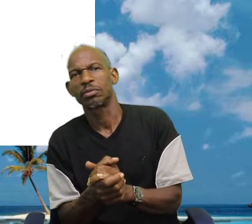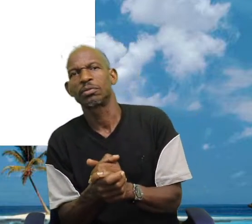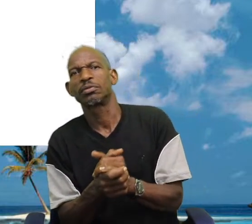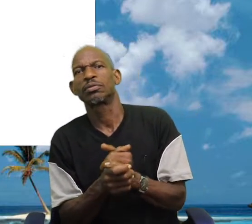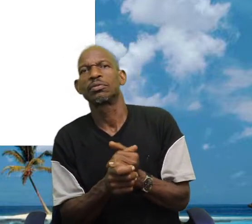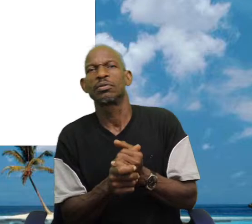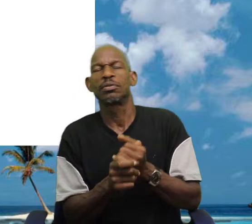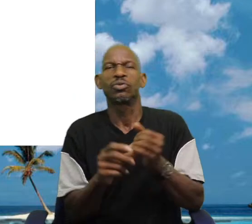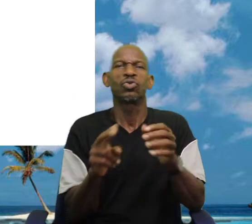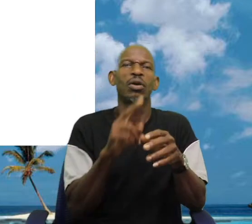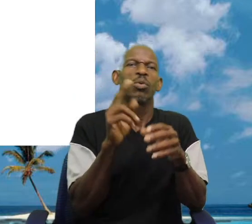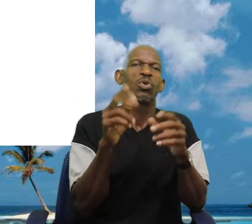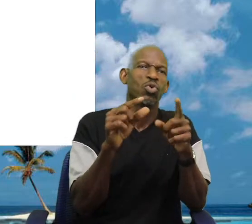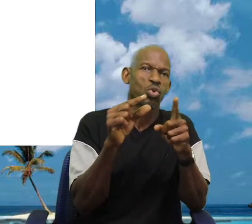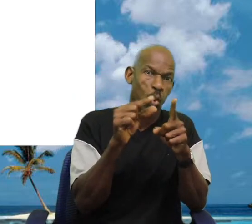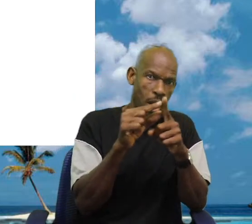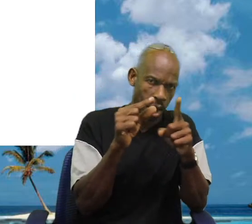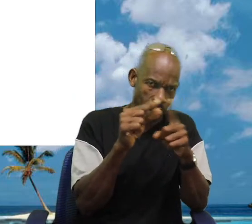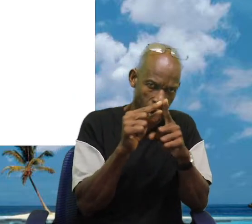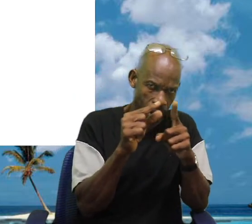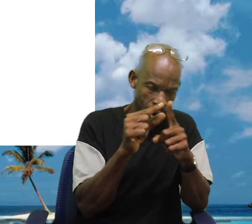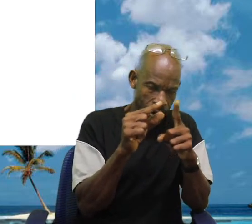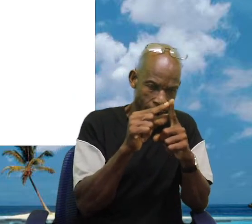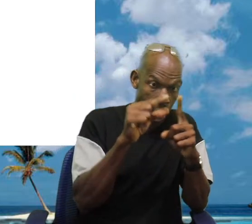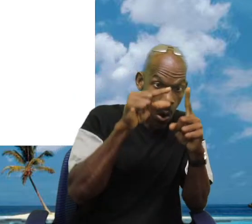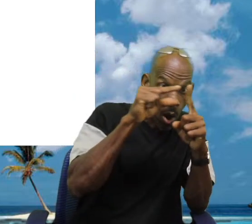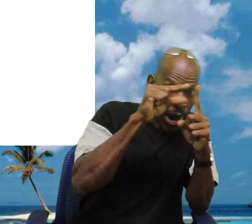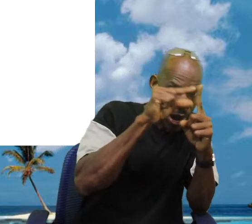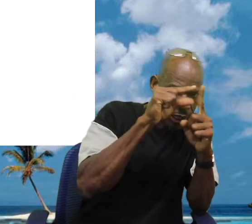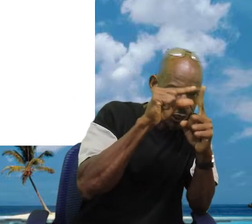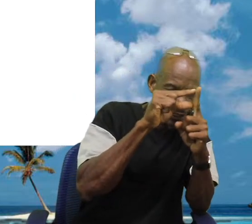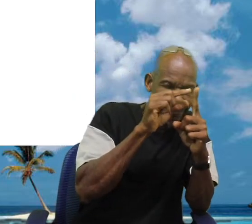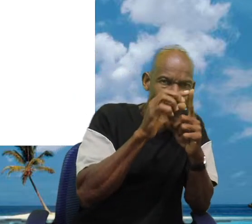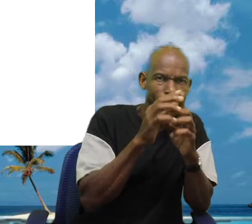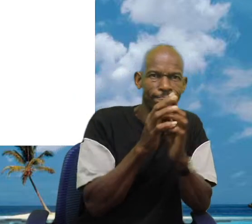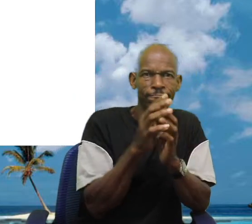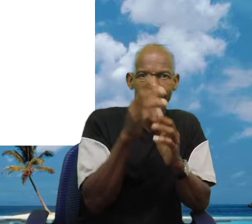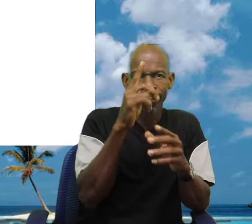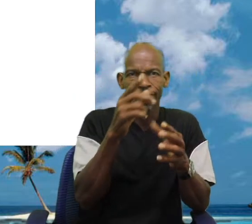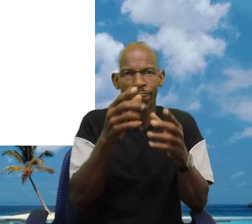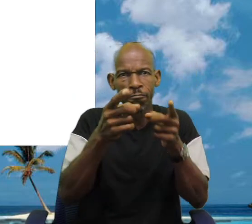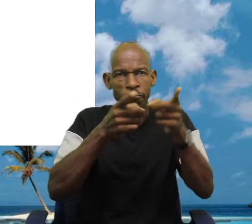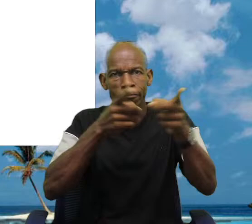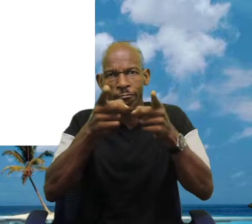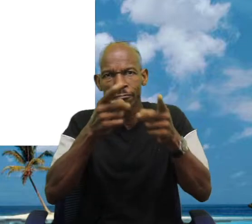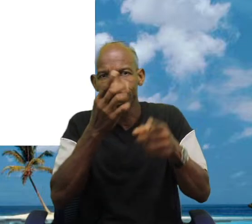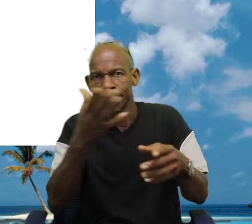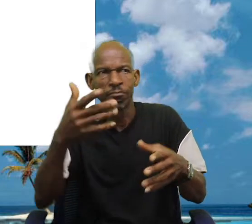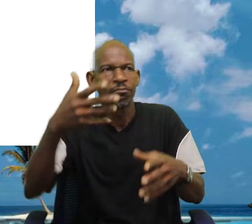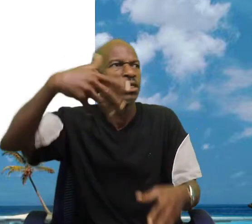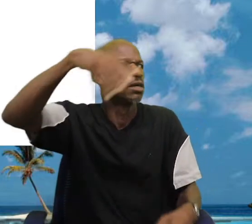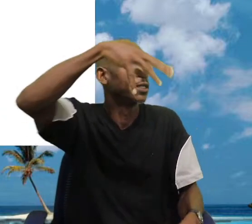use a lot of words to describe things around them.